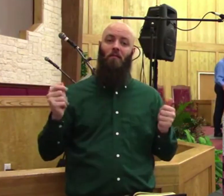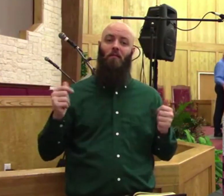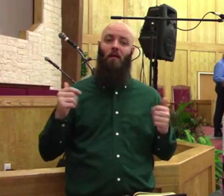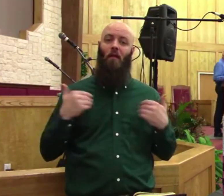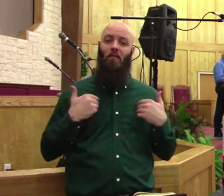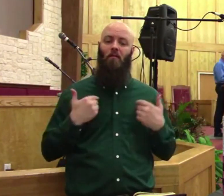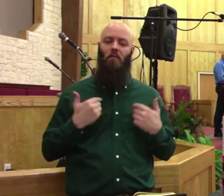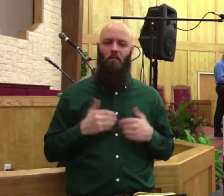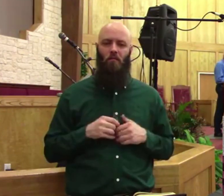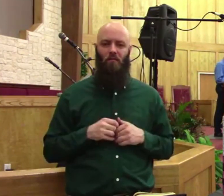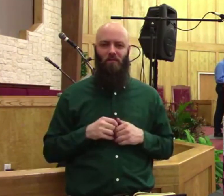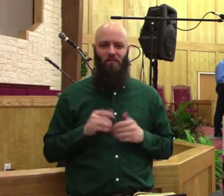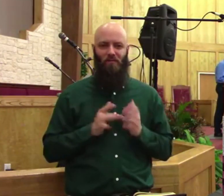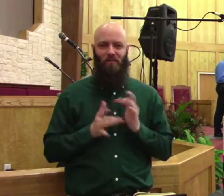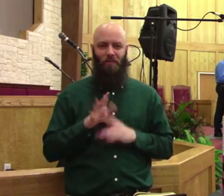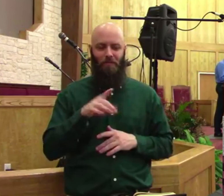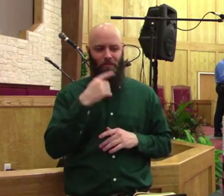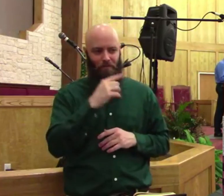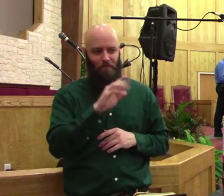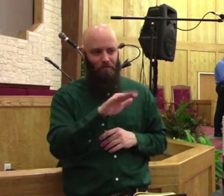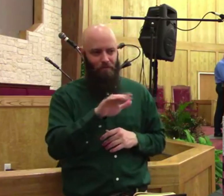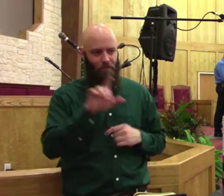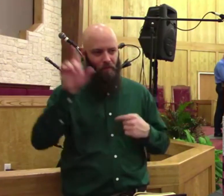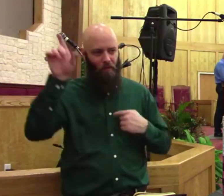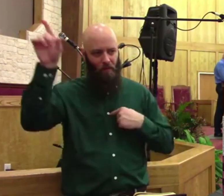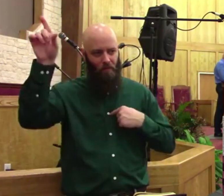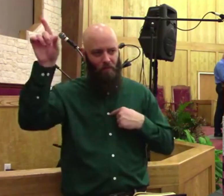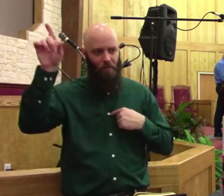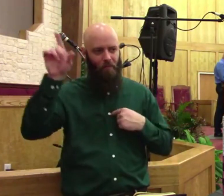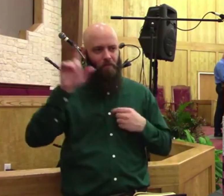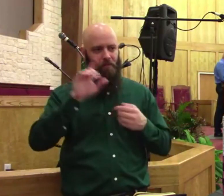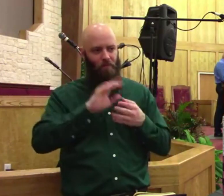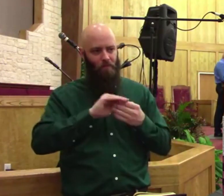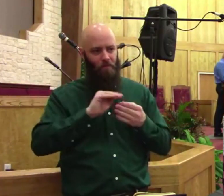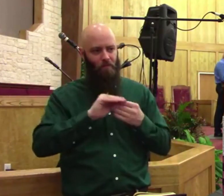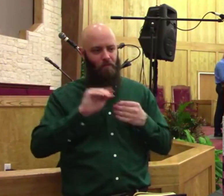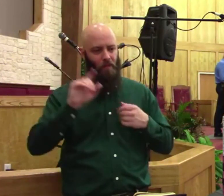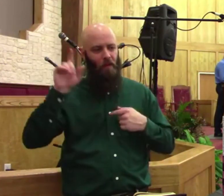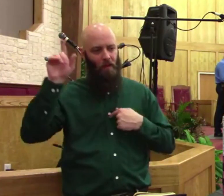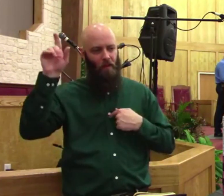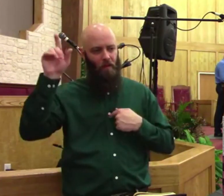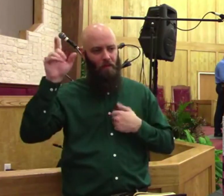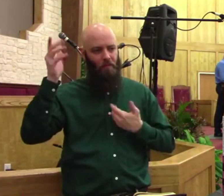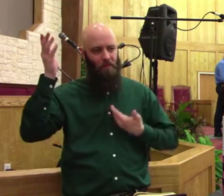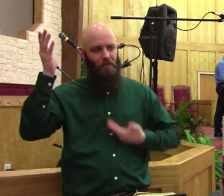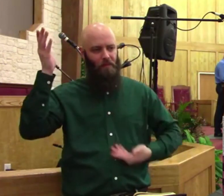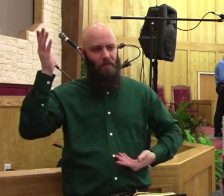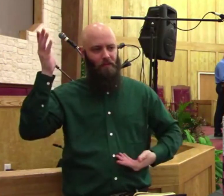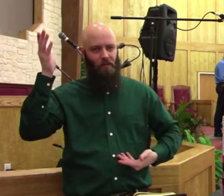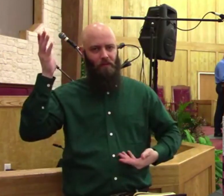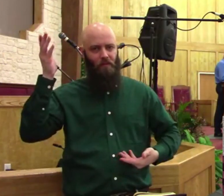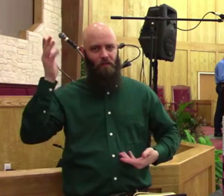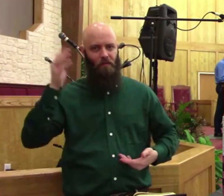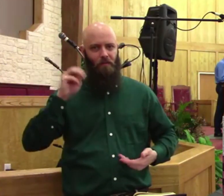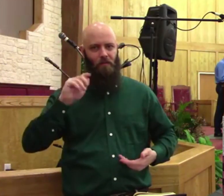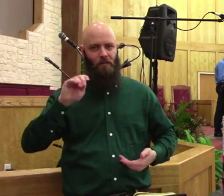Jesus lovingly tells her, I'm the one who speaks to you. I'm he.